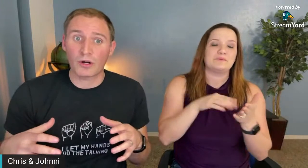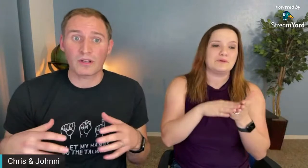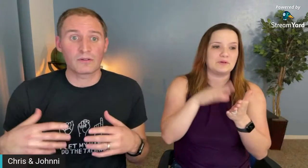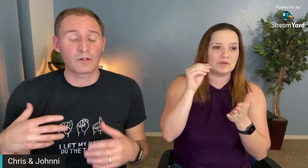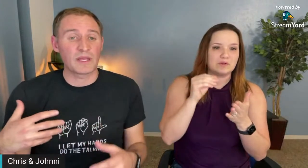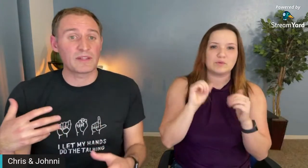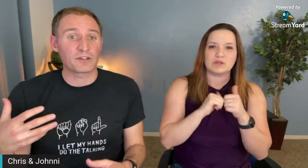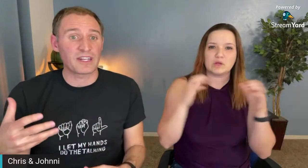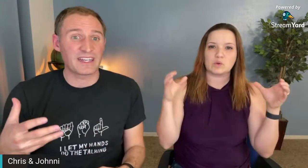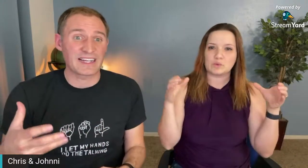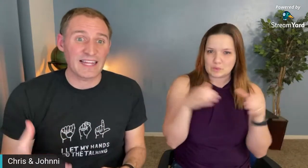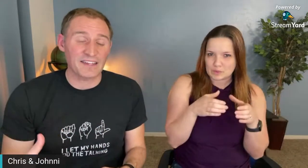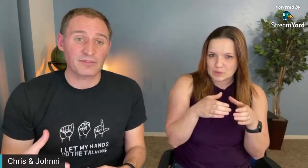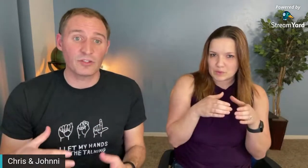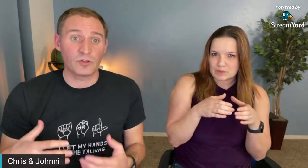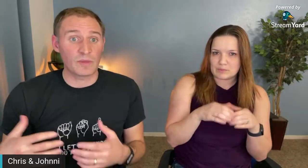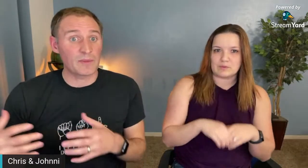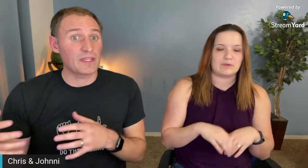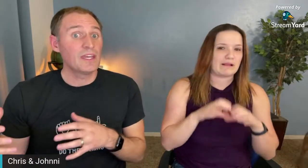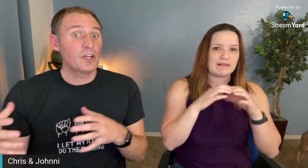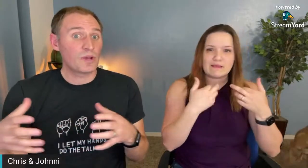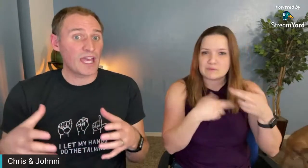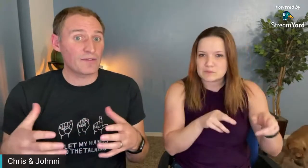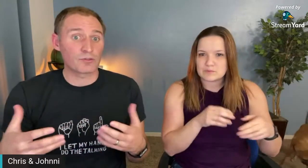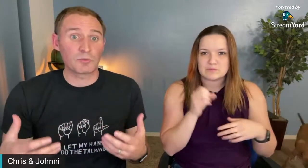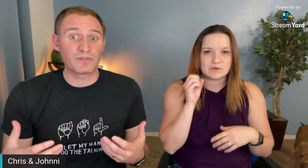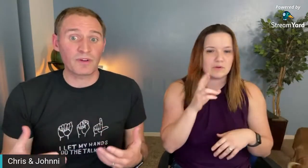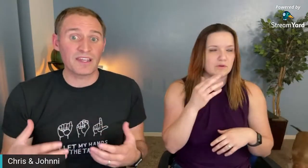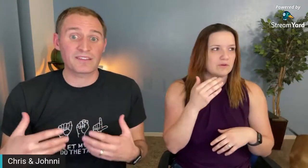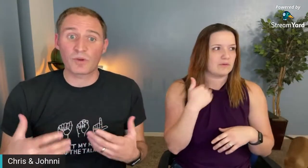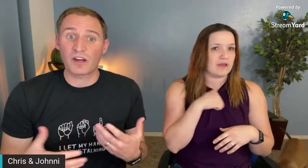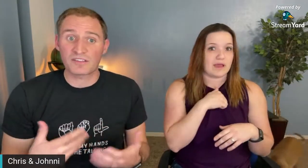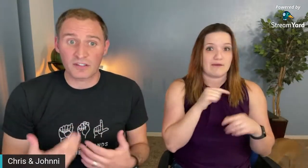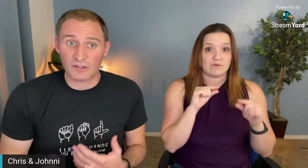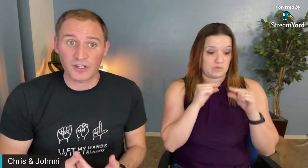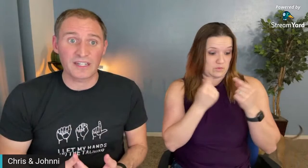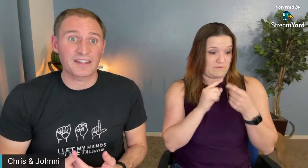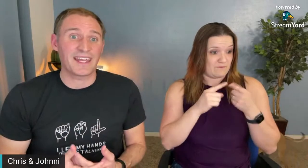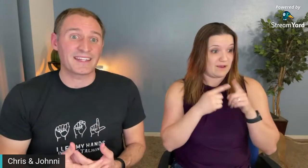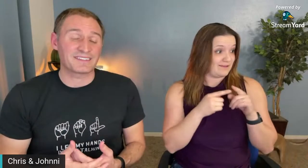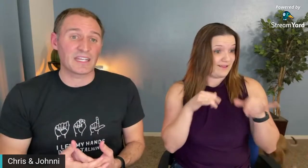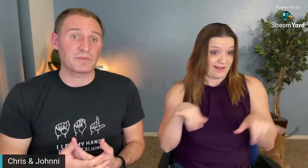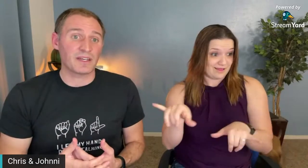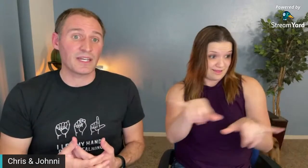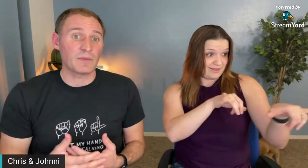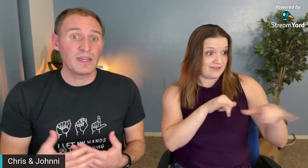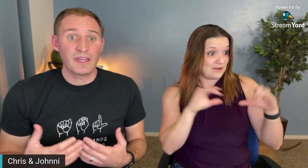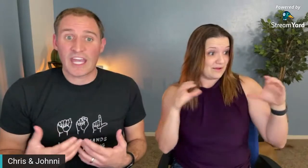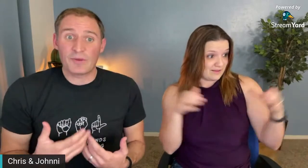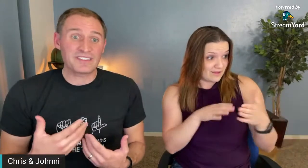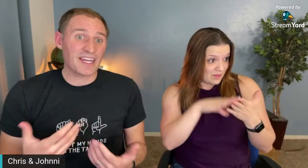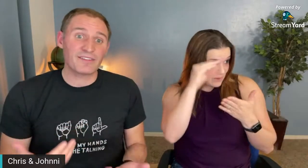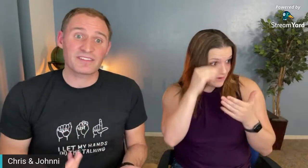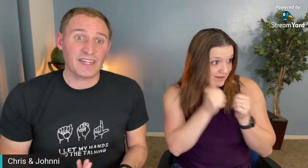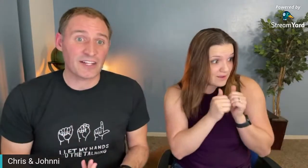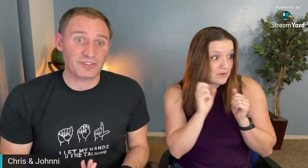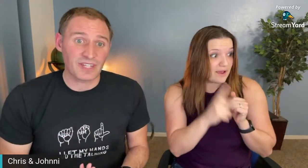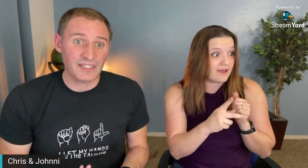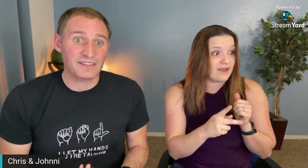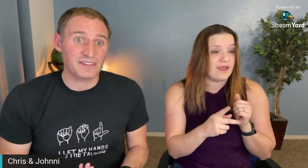cohort, or maybe learning in a classroom, or maybe we have a group of friends and we all start learning at the same time. And we just have this natural tendency